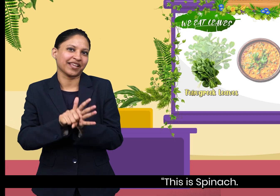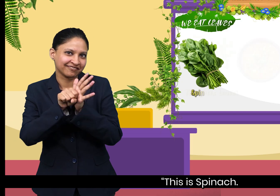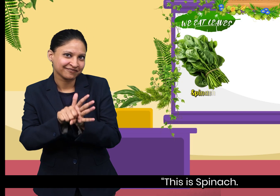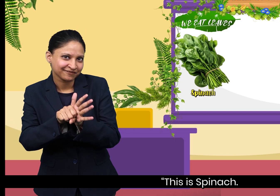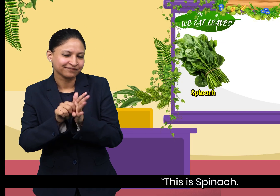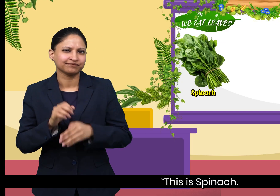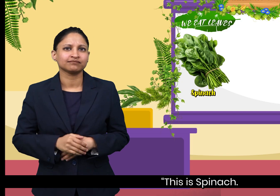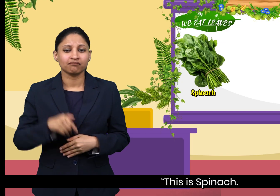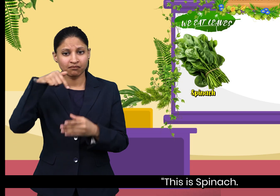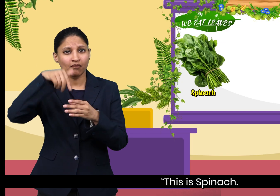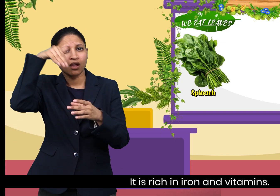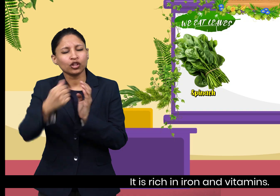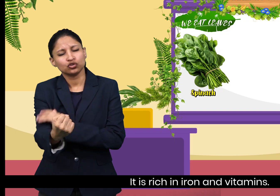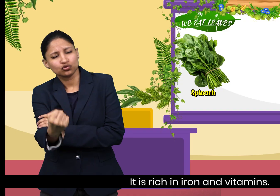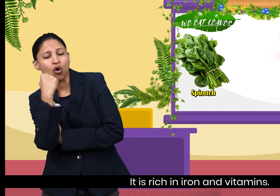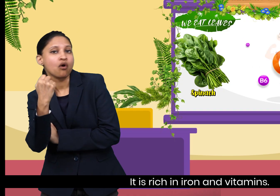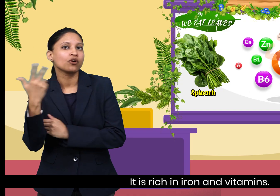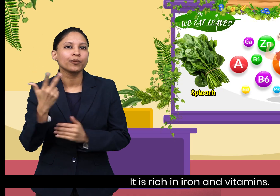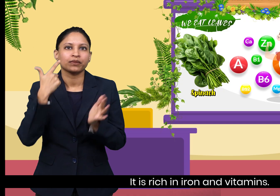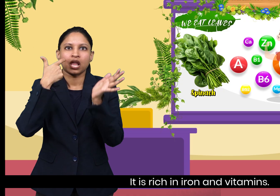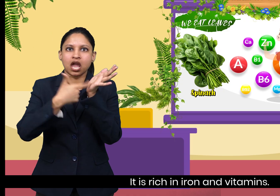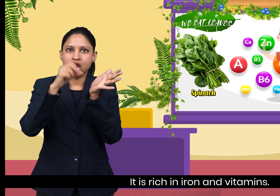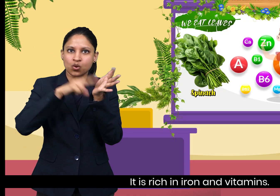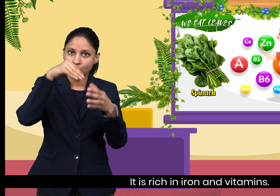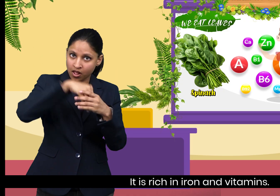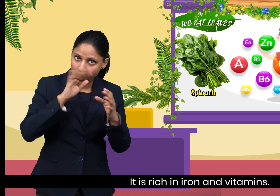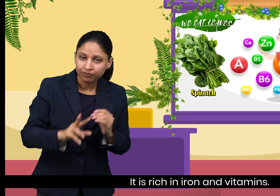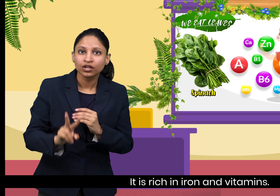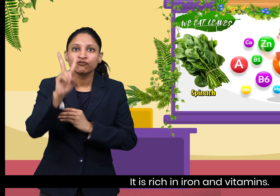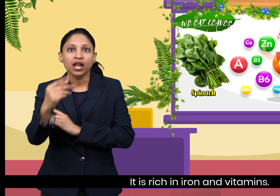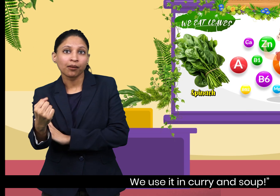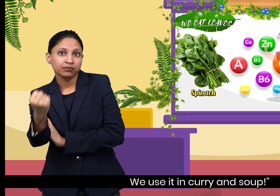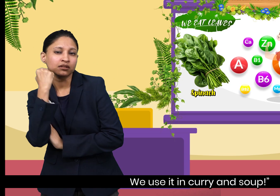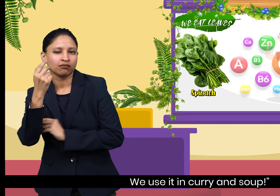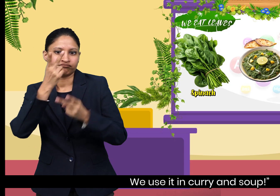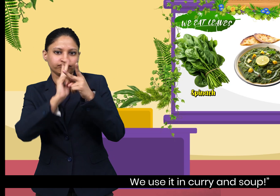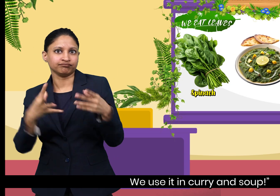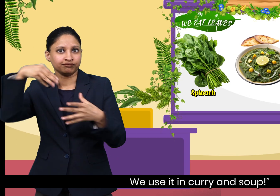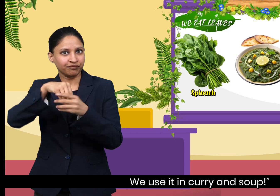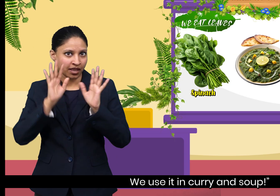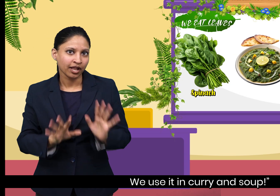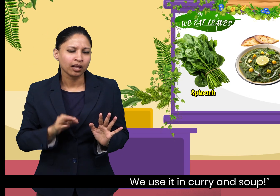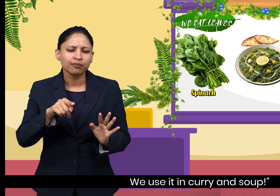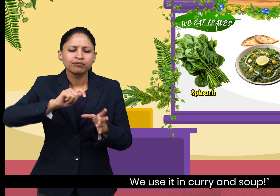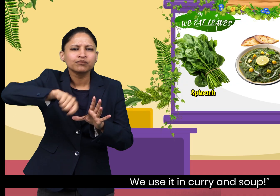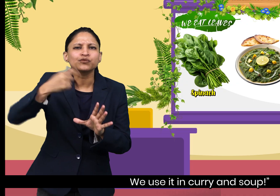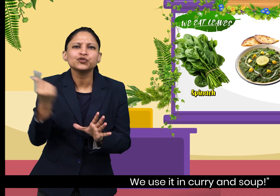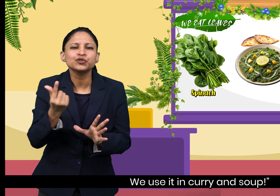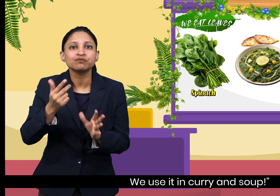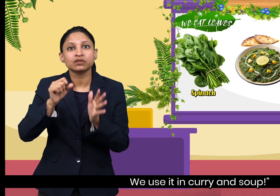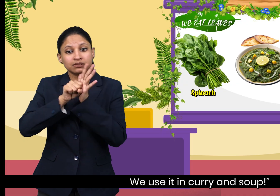This is spinach. It is rich in iron and vitamins. We use it in curry and